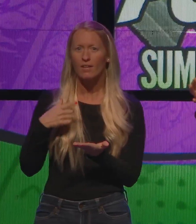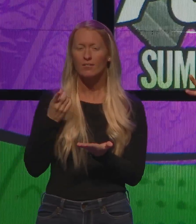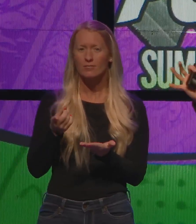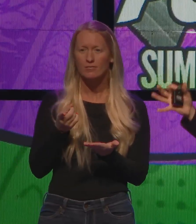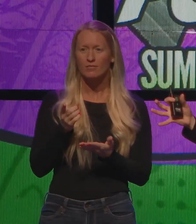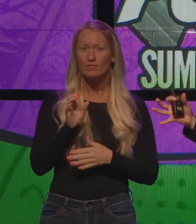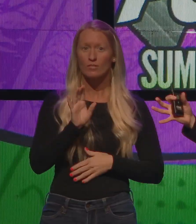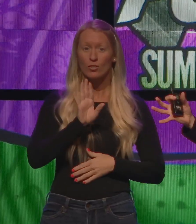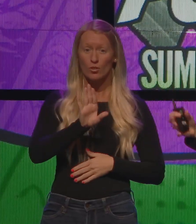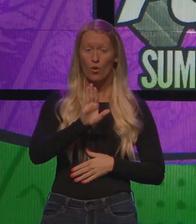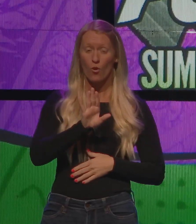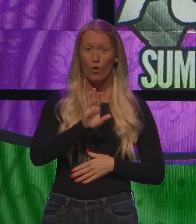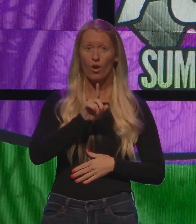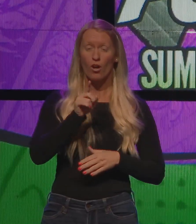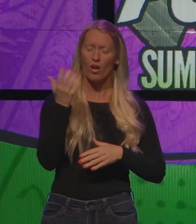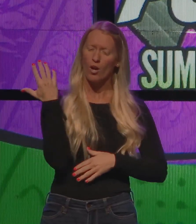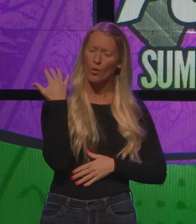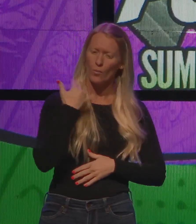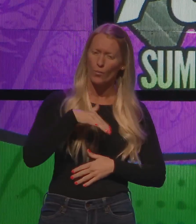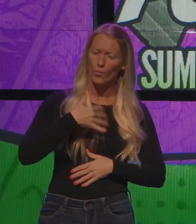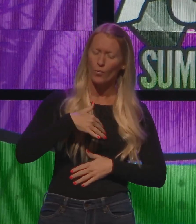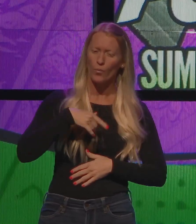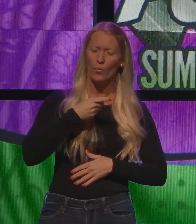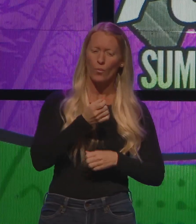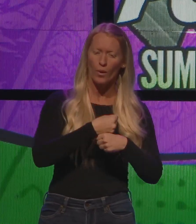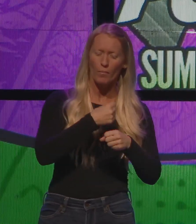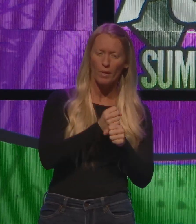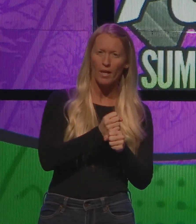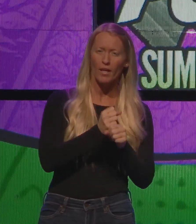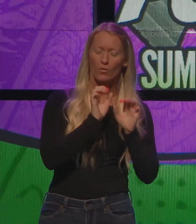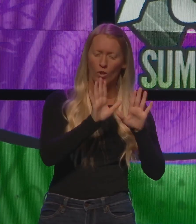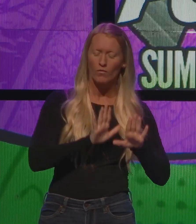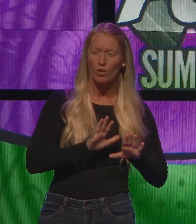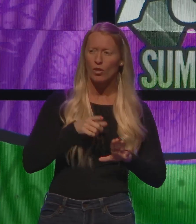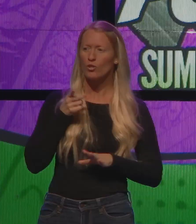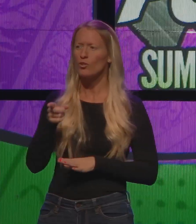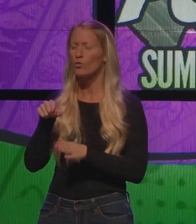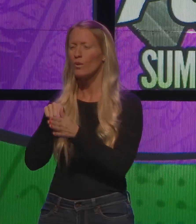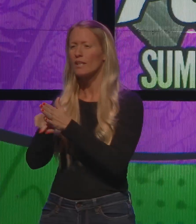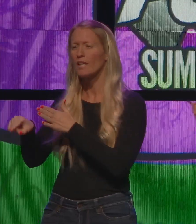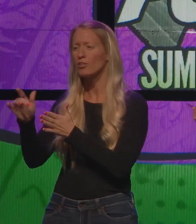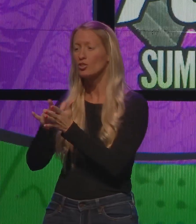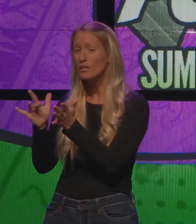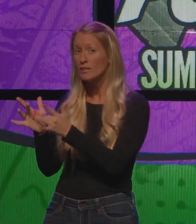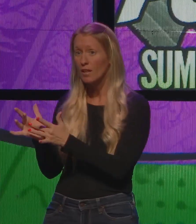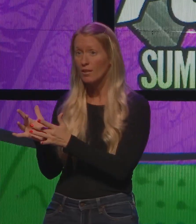You're fearfully and wonderfully made, you killed Jesus.